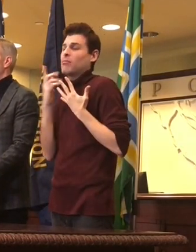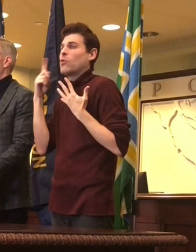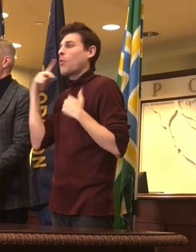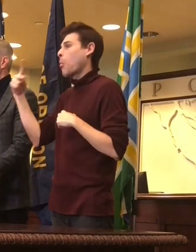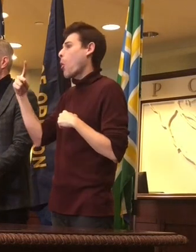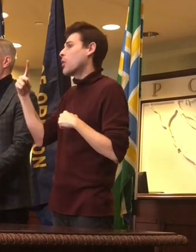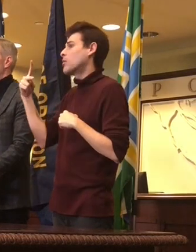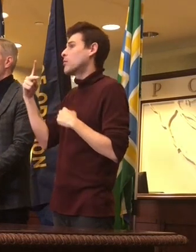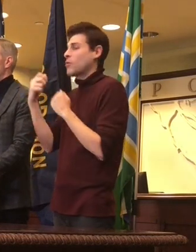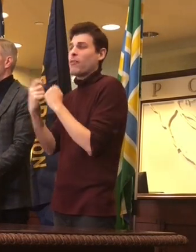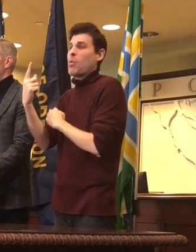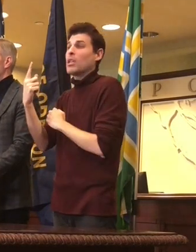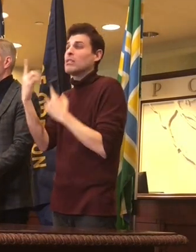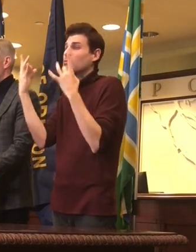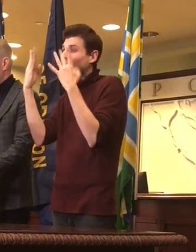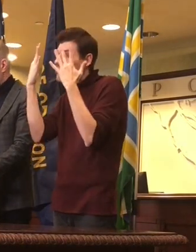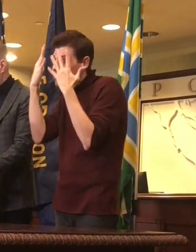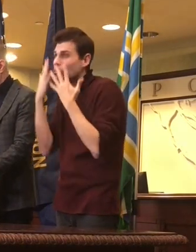Portland. It's a tragedy.